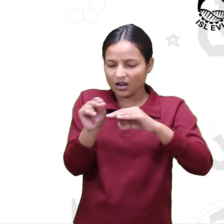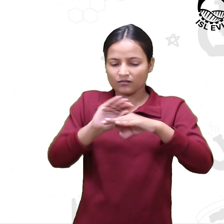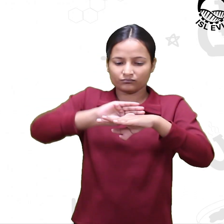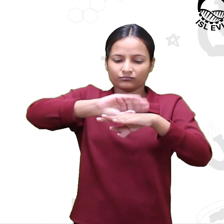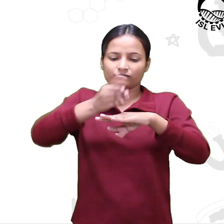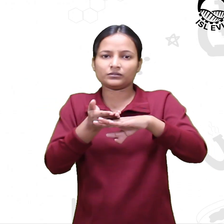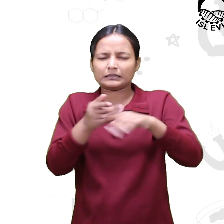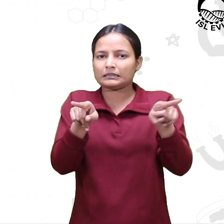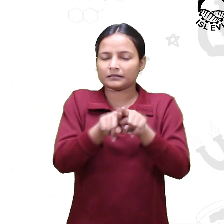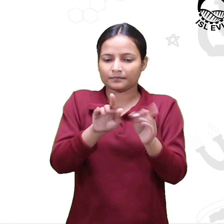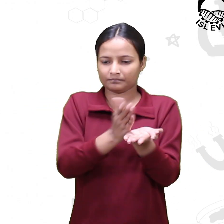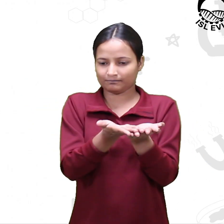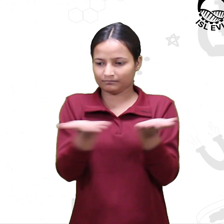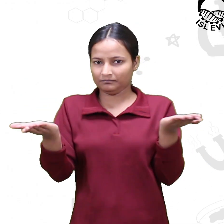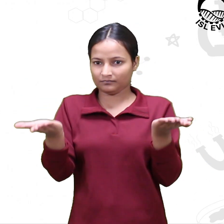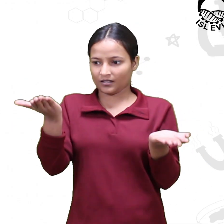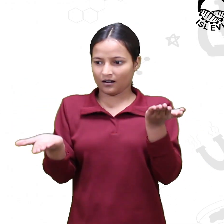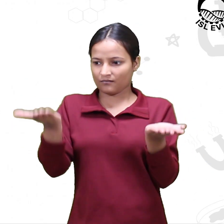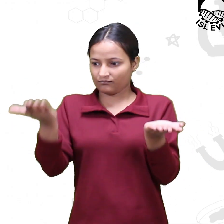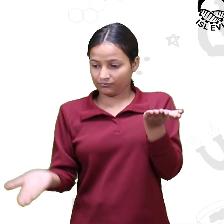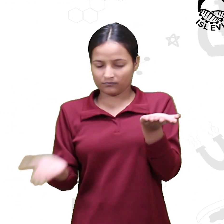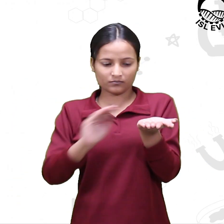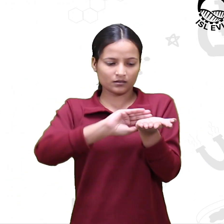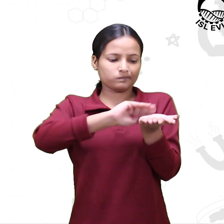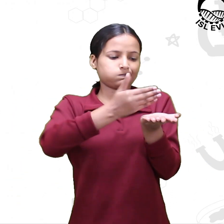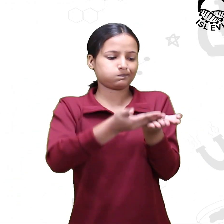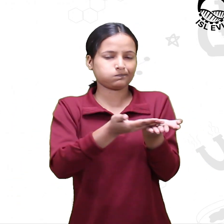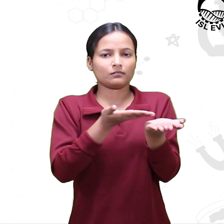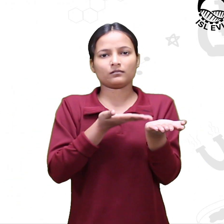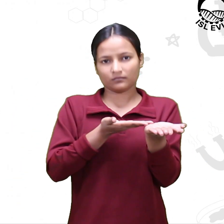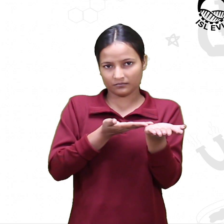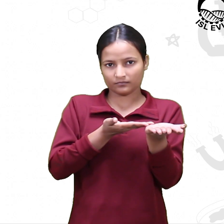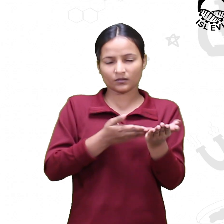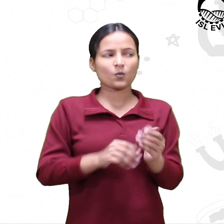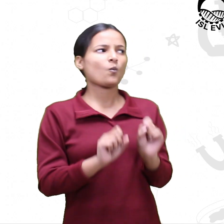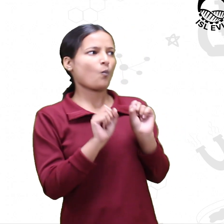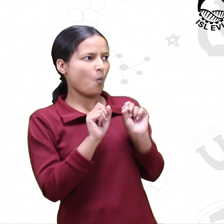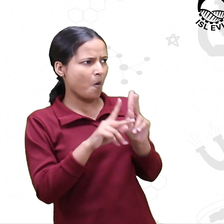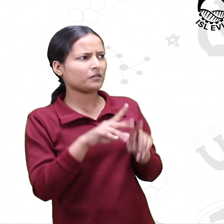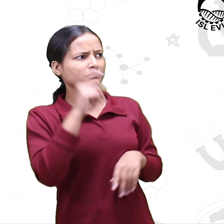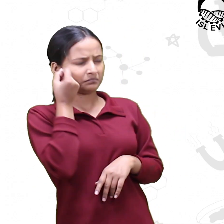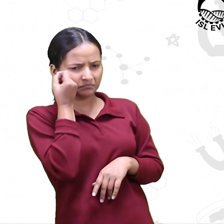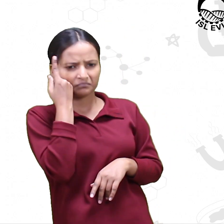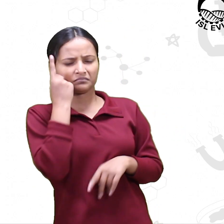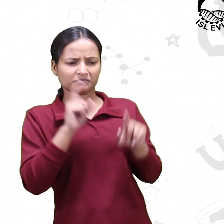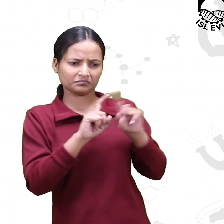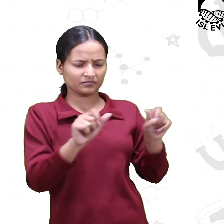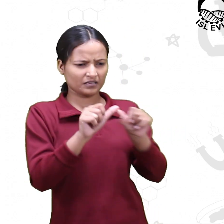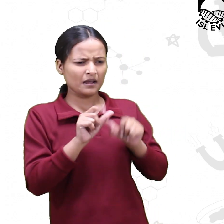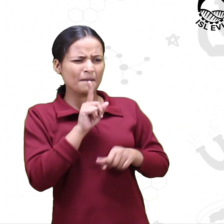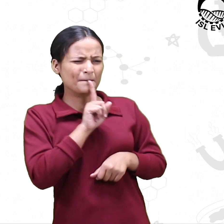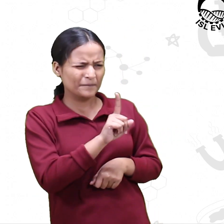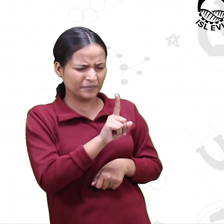rubber band. Oh, so that explains why some moles pop up from the skin surface.